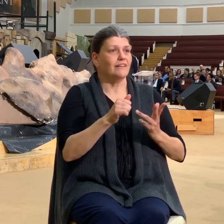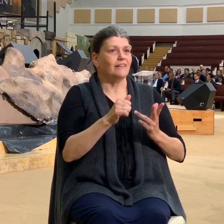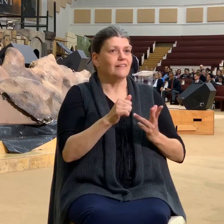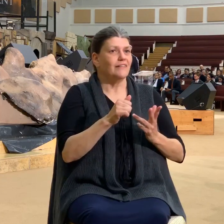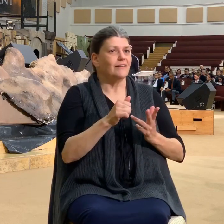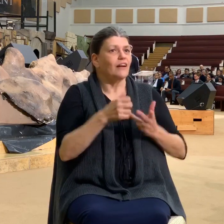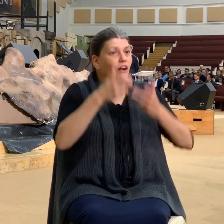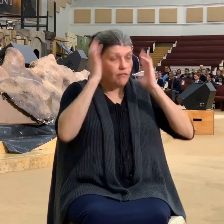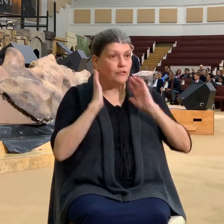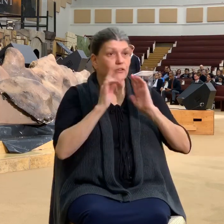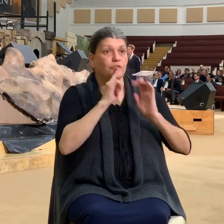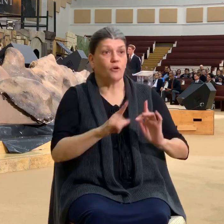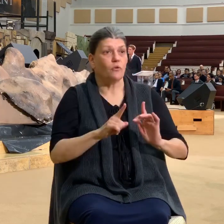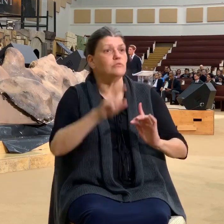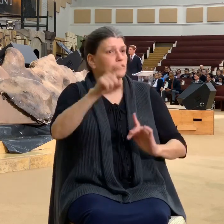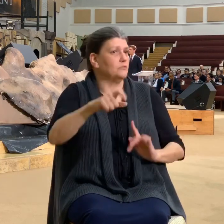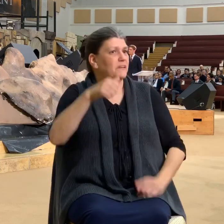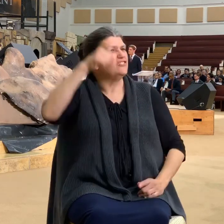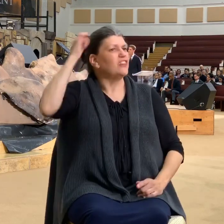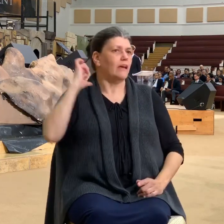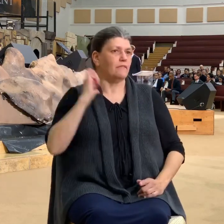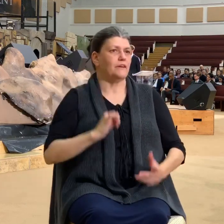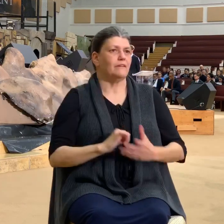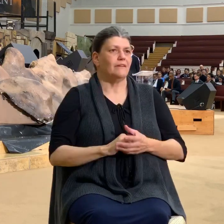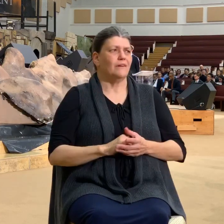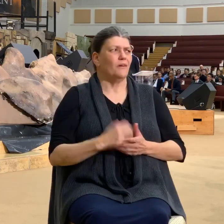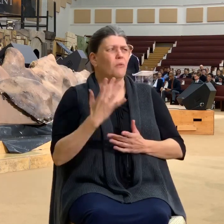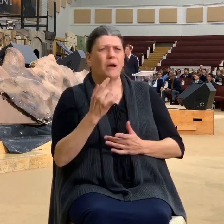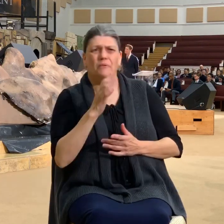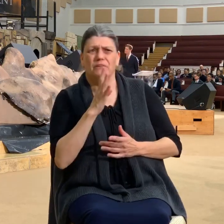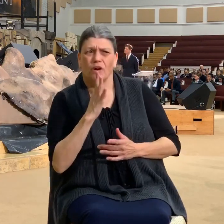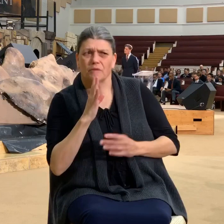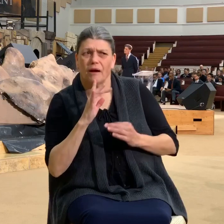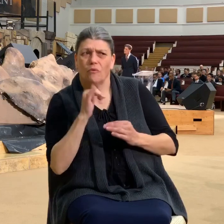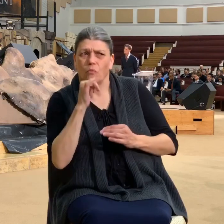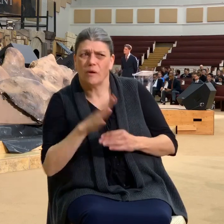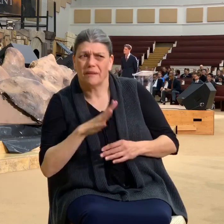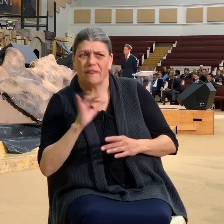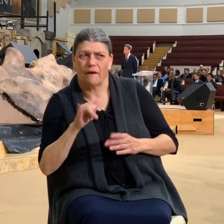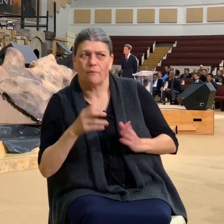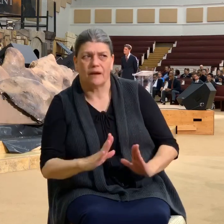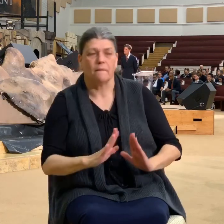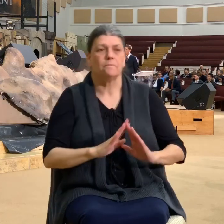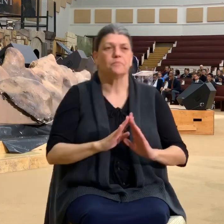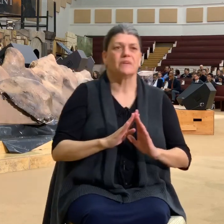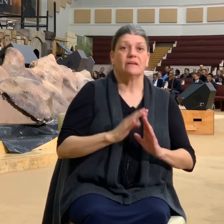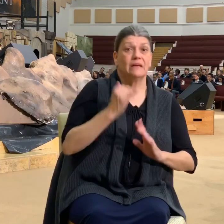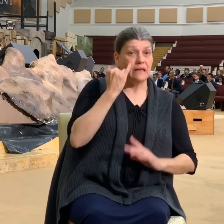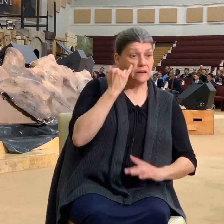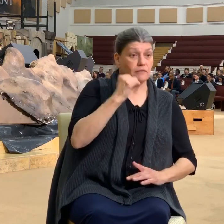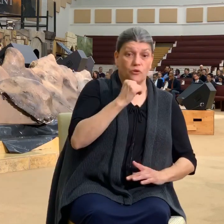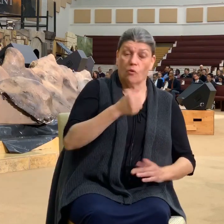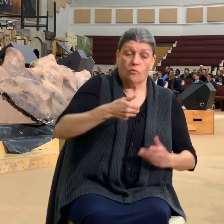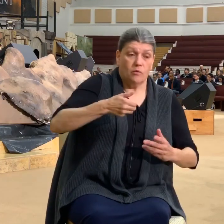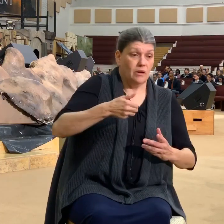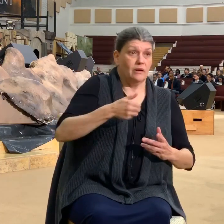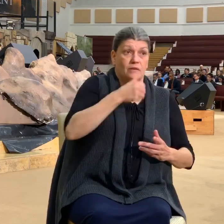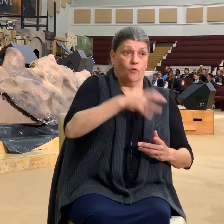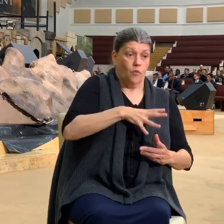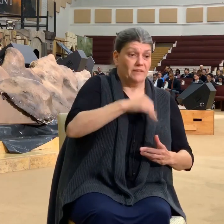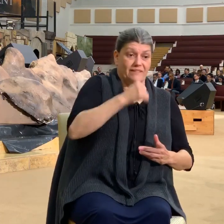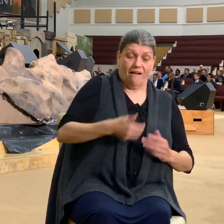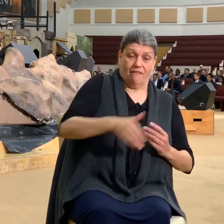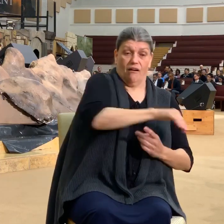about women with shaved heads? Verse 6, he said, if she be not covered, let her be shaven. But if it be